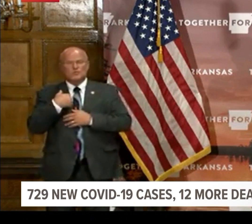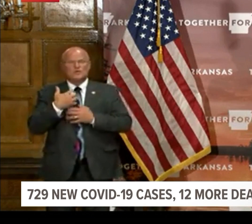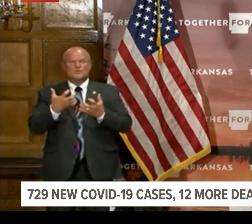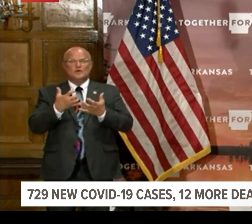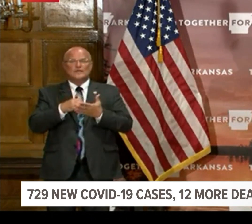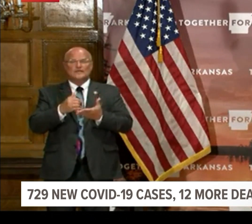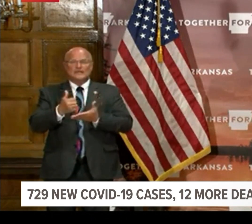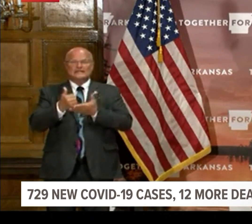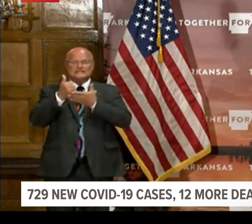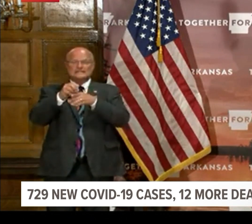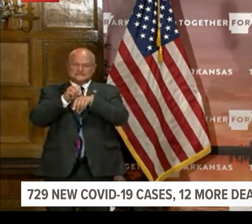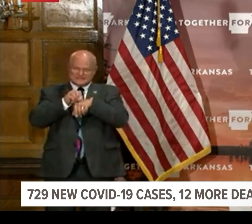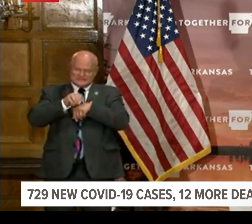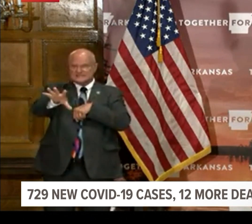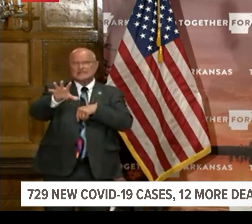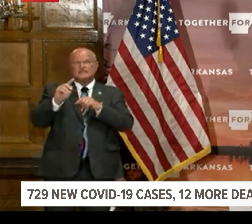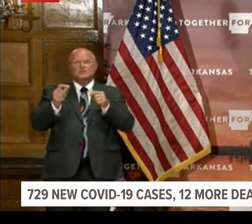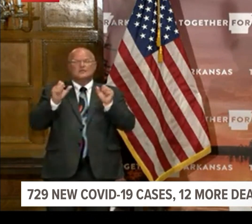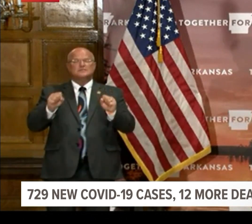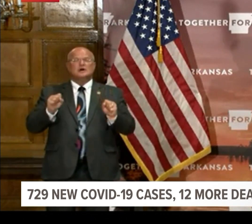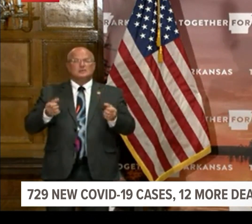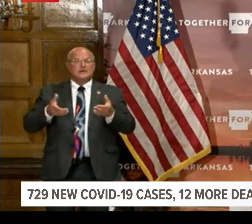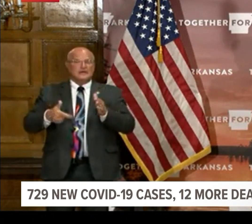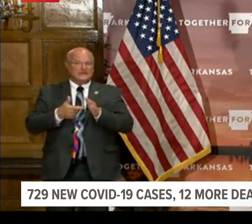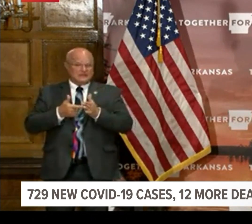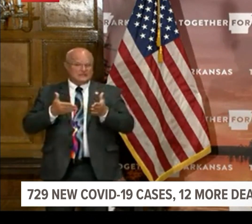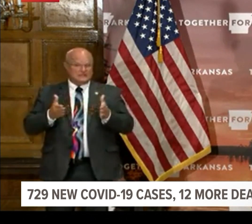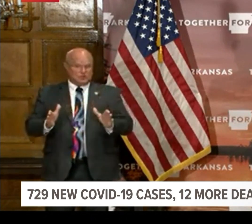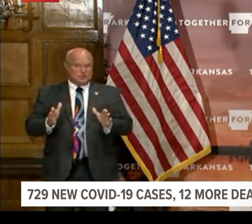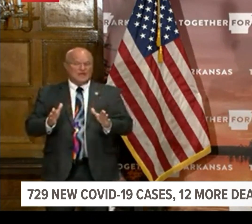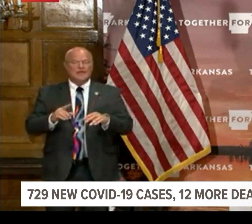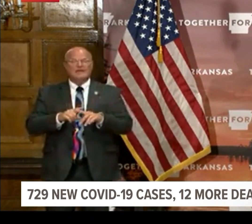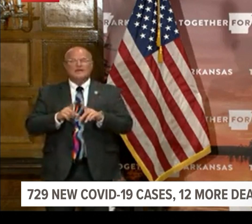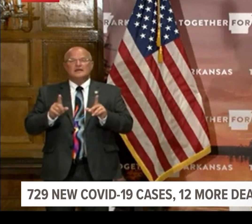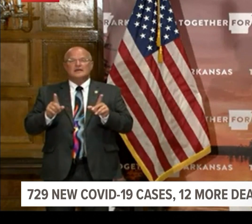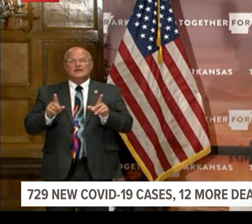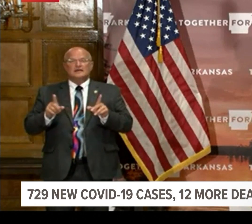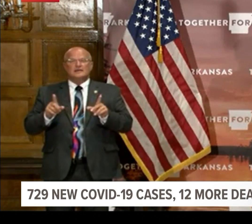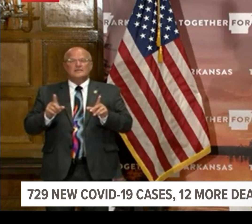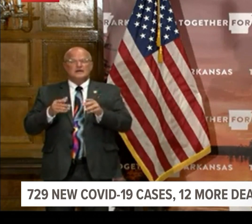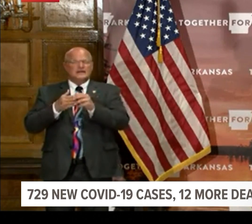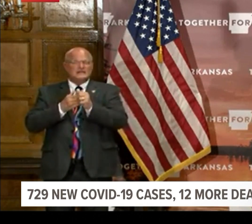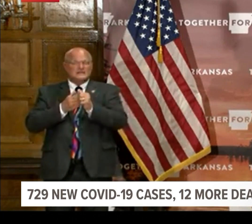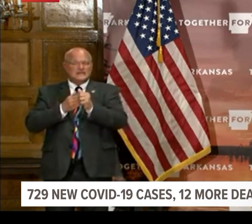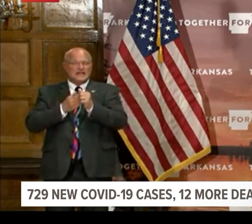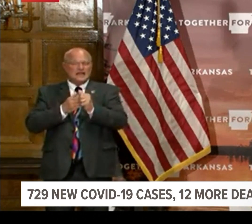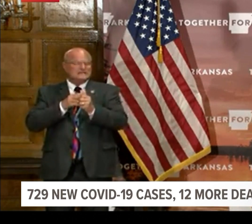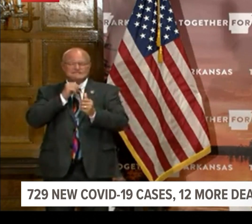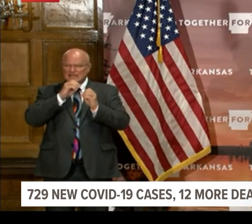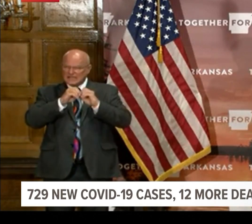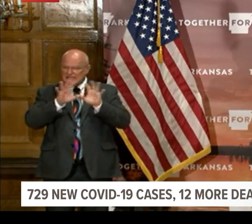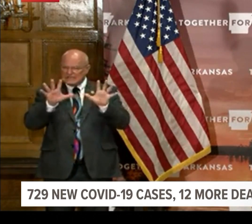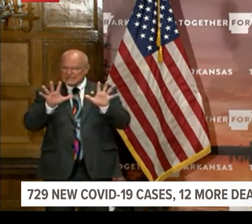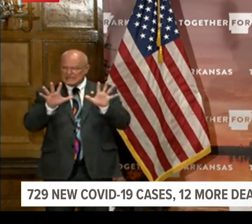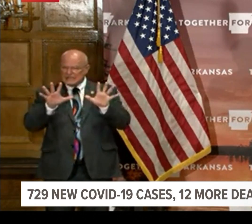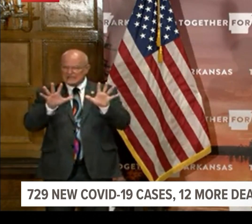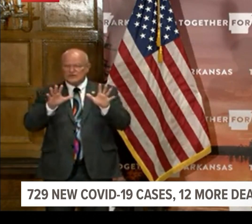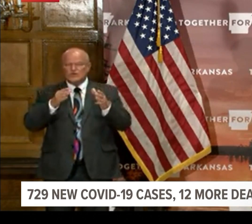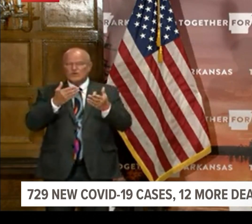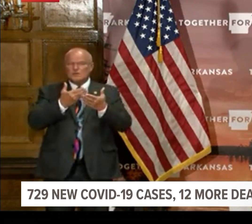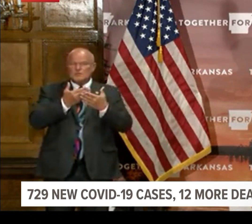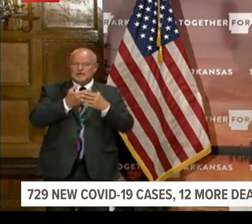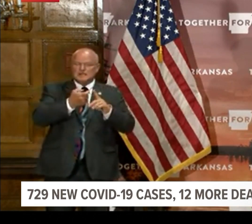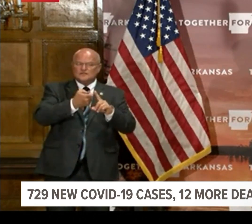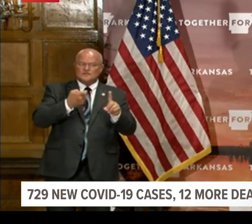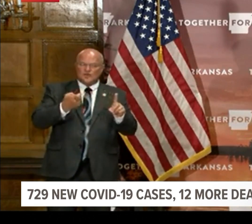that assistance out as quickly as possible, and this is the way to do it. But the guidance is not clear on where that money could come from if